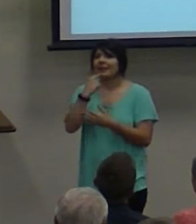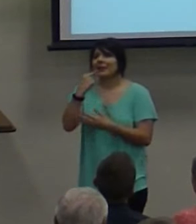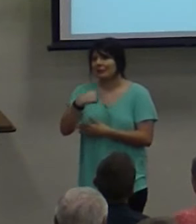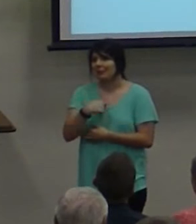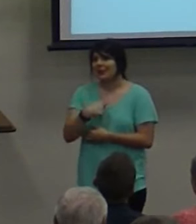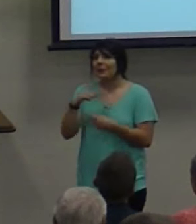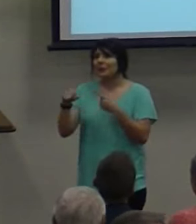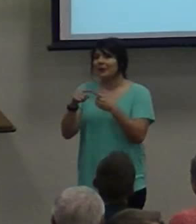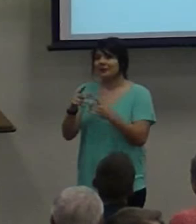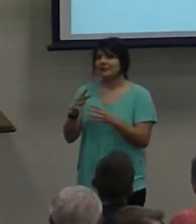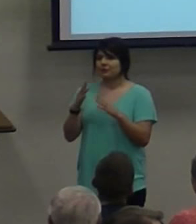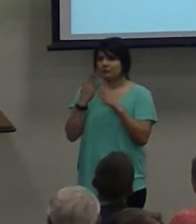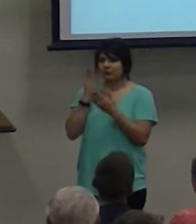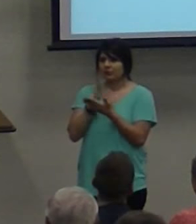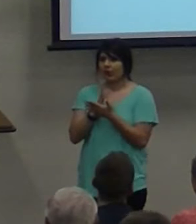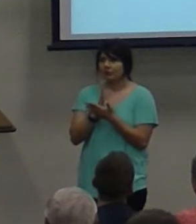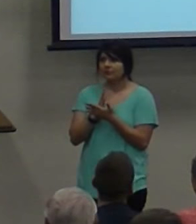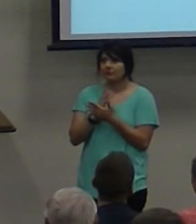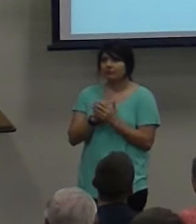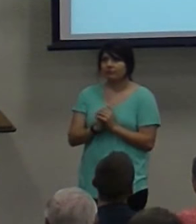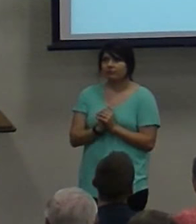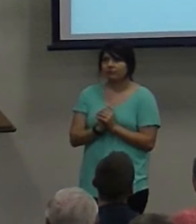up. Okay. I